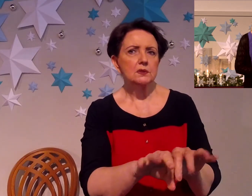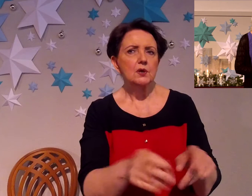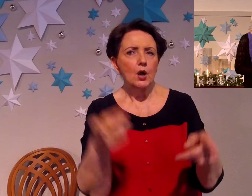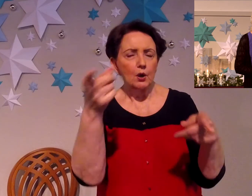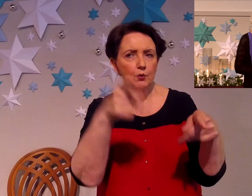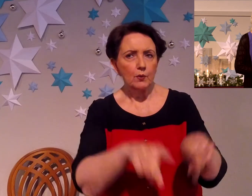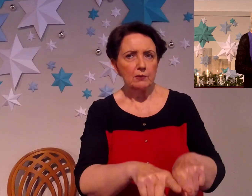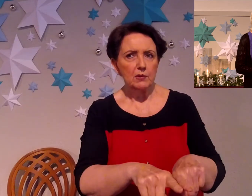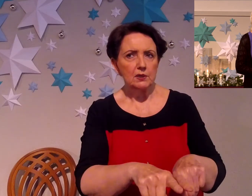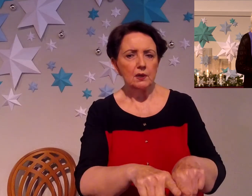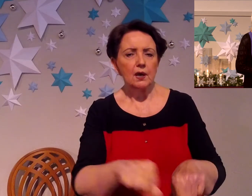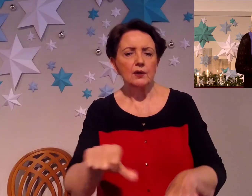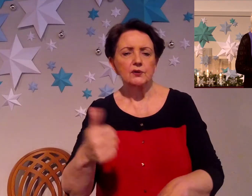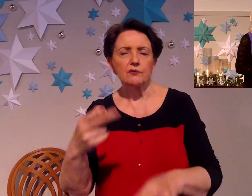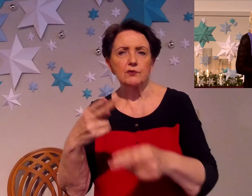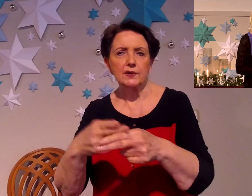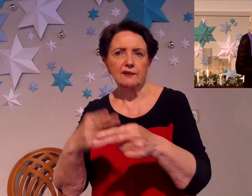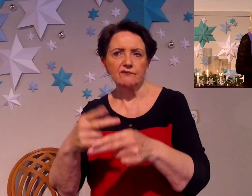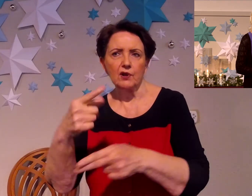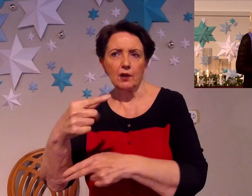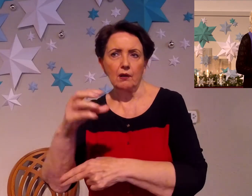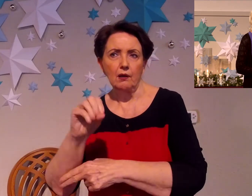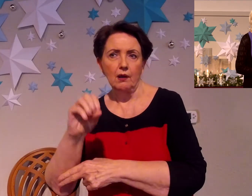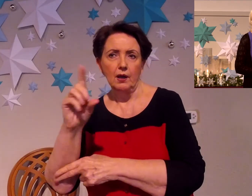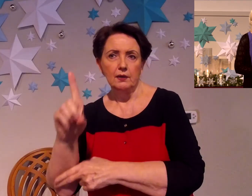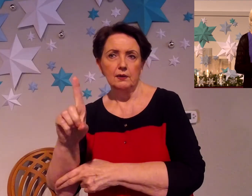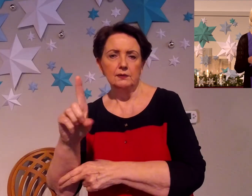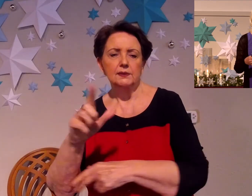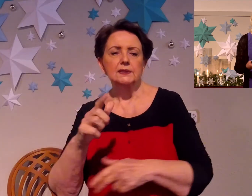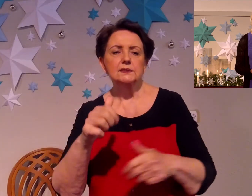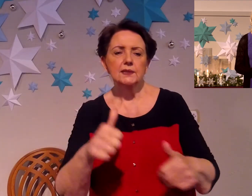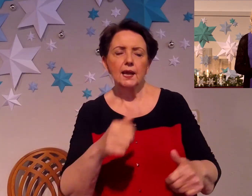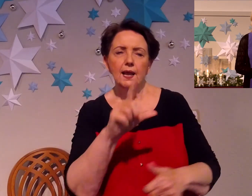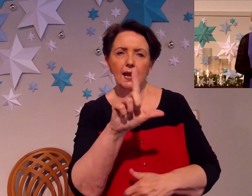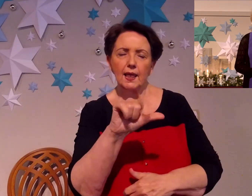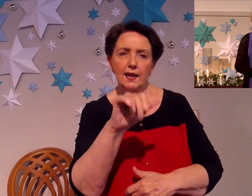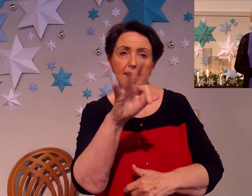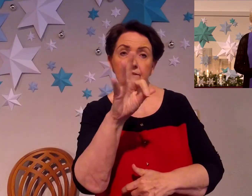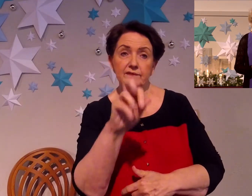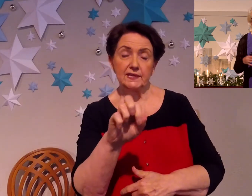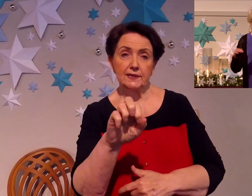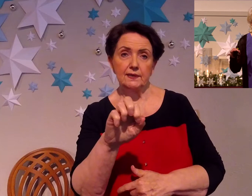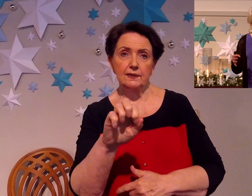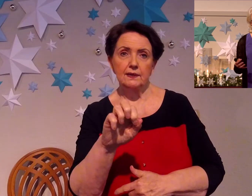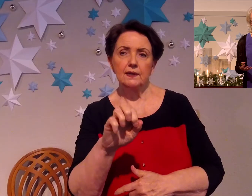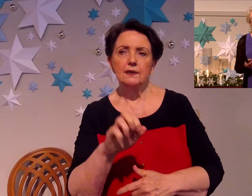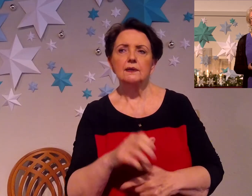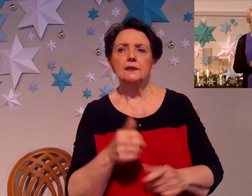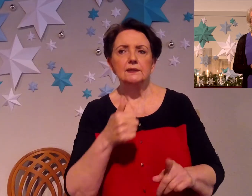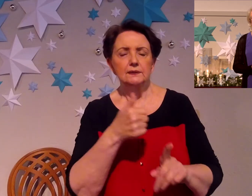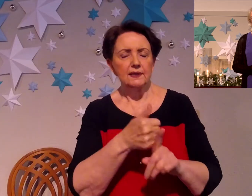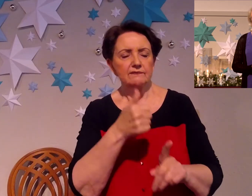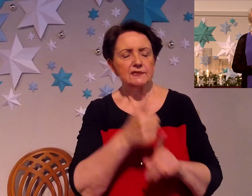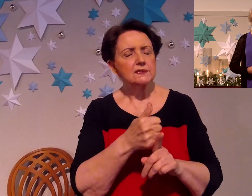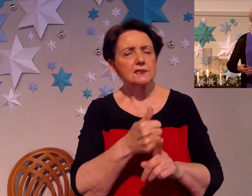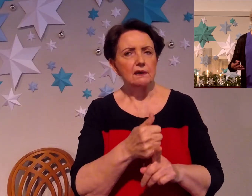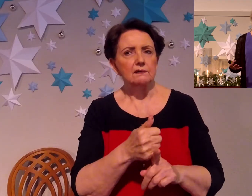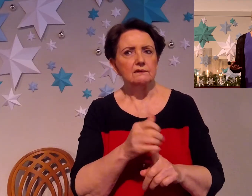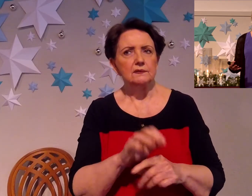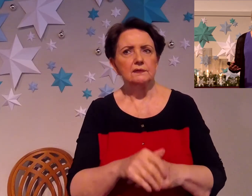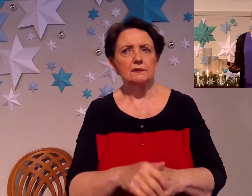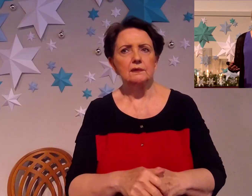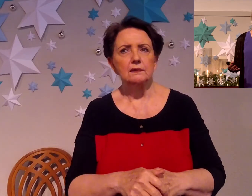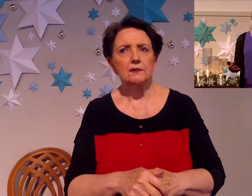agreement, is that another name for God is life. Life itself. Life as that which